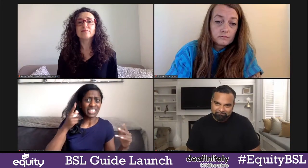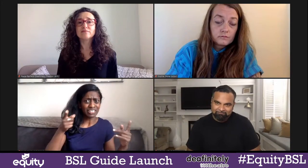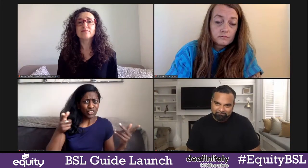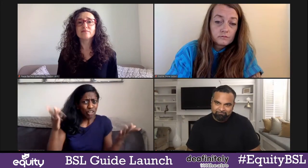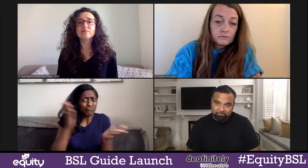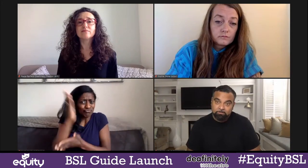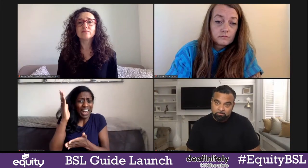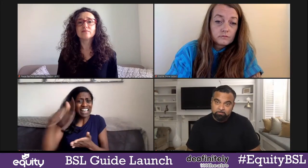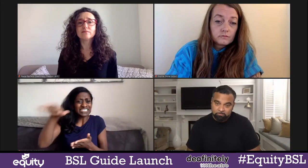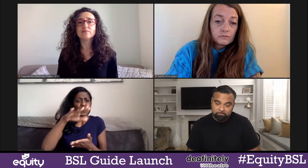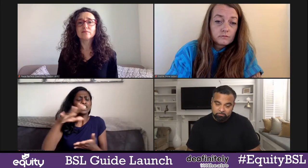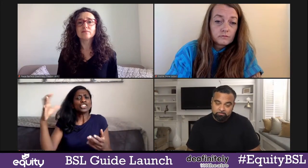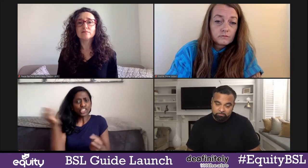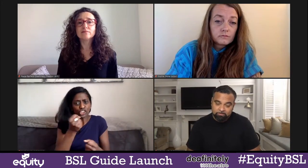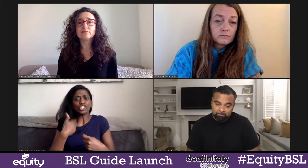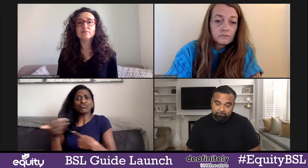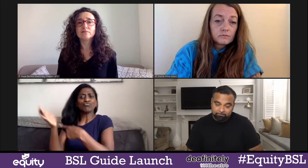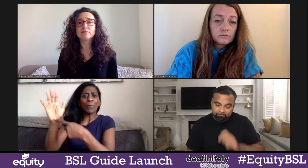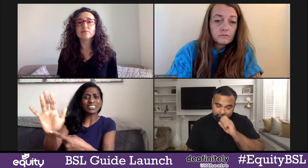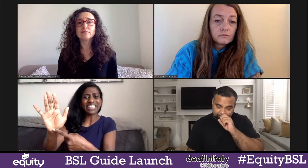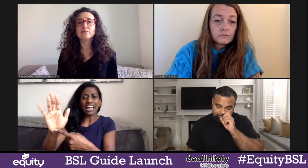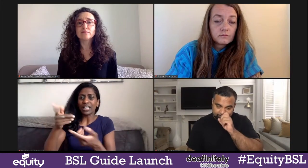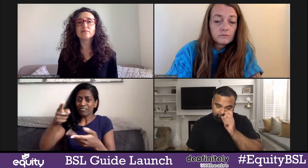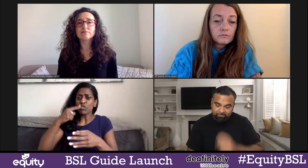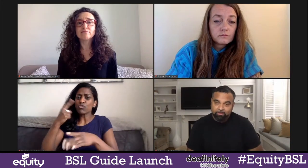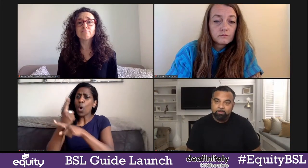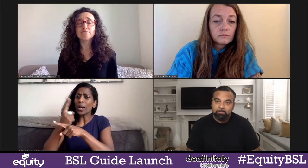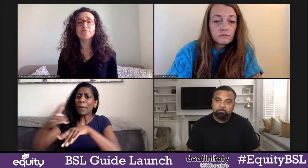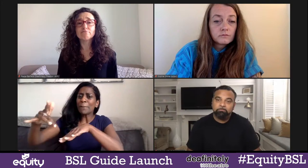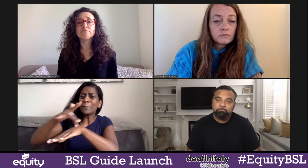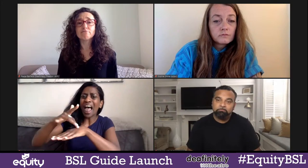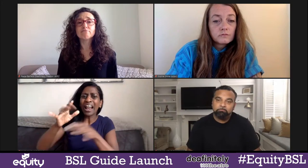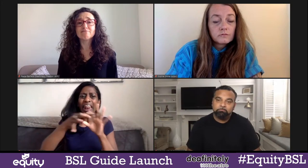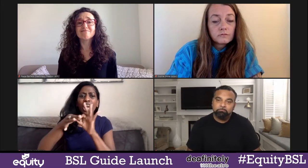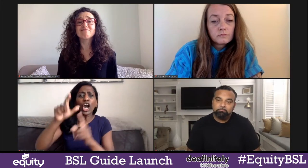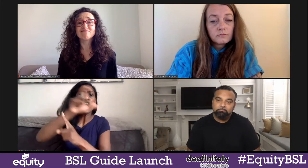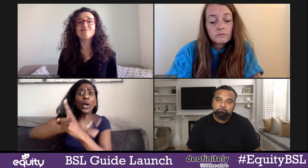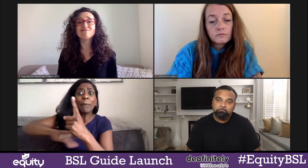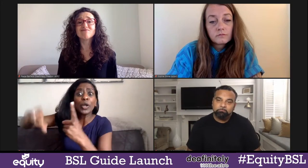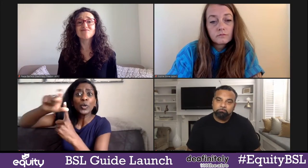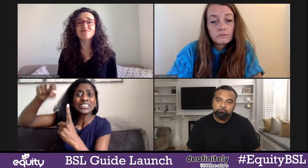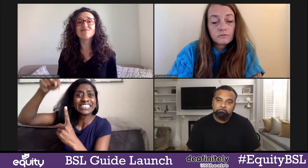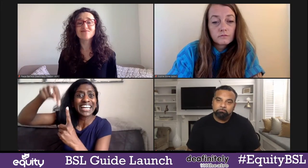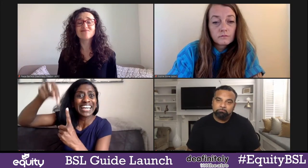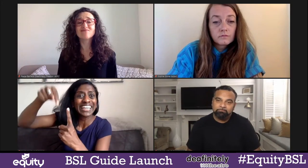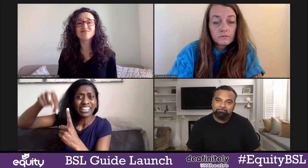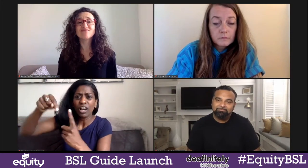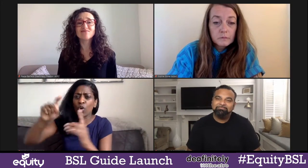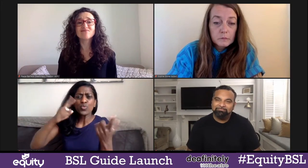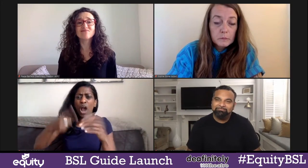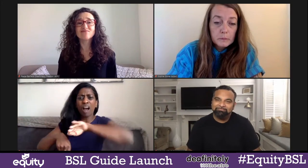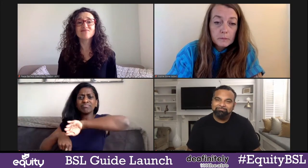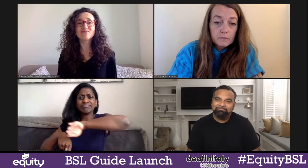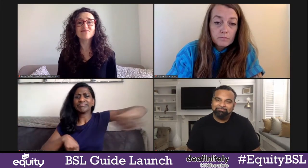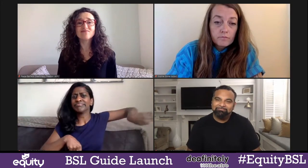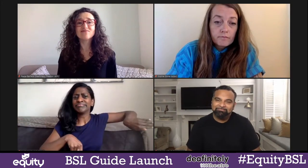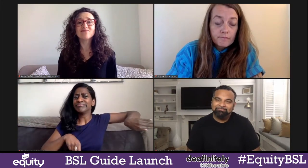And there are more hearing people using sign language, but we should be represented correctly. If you think about the